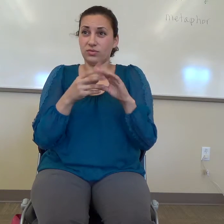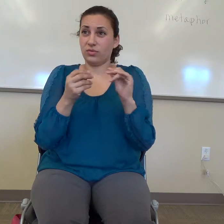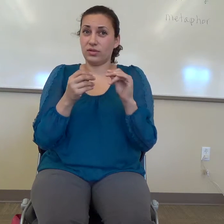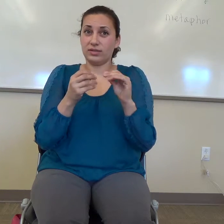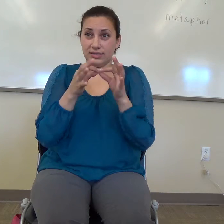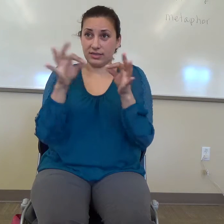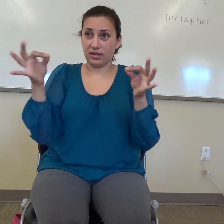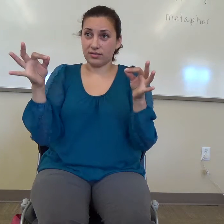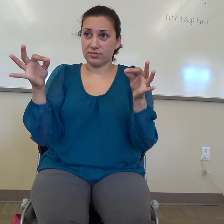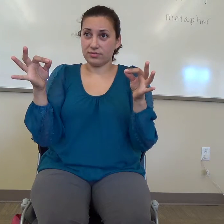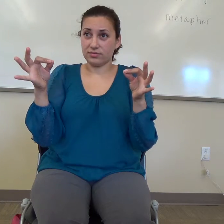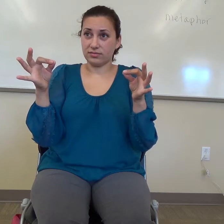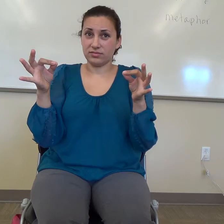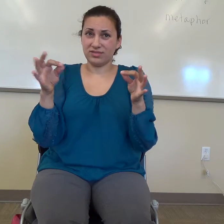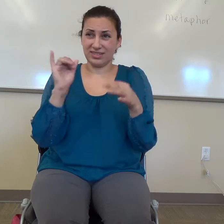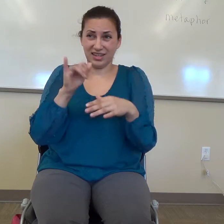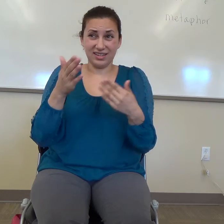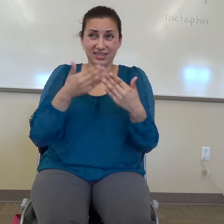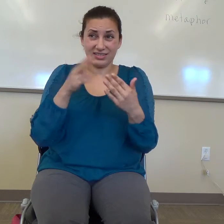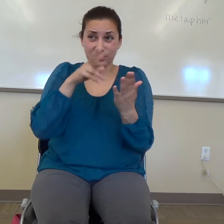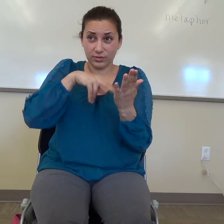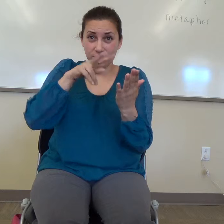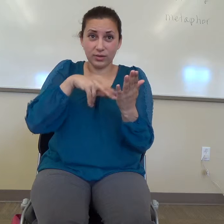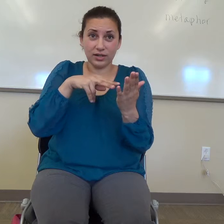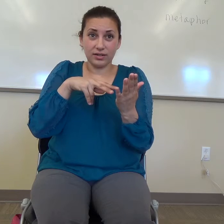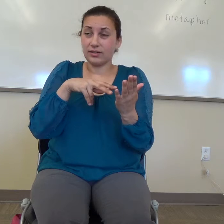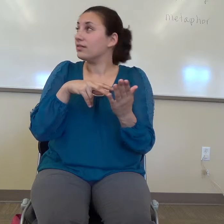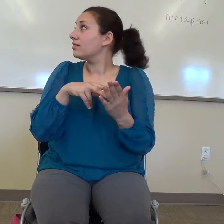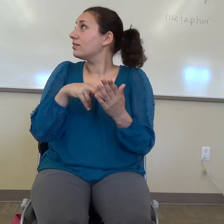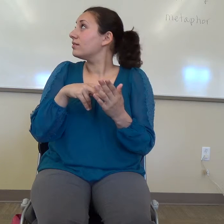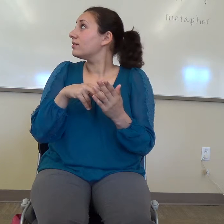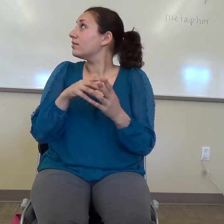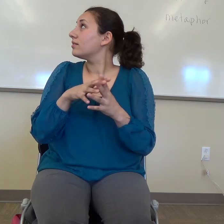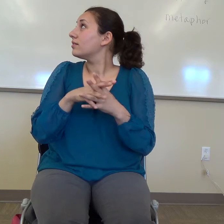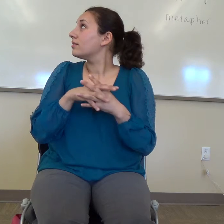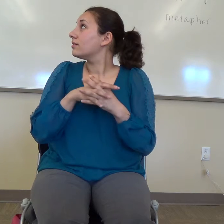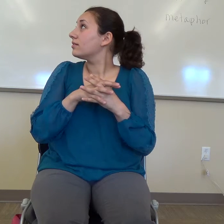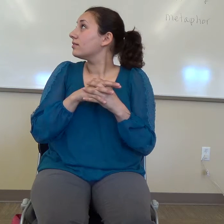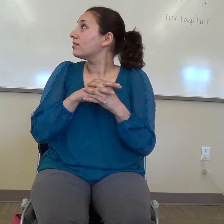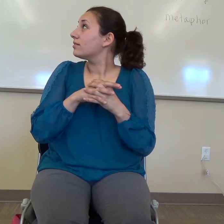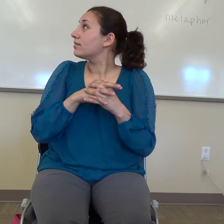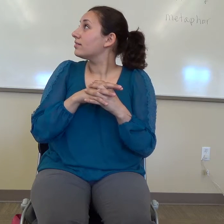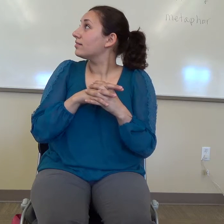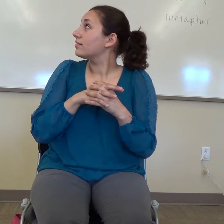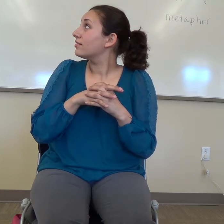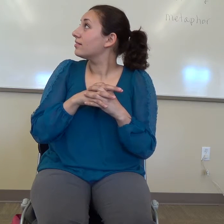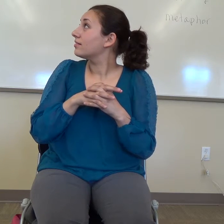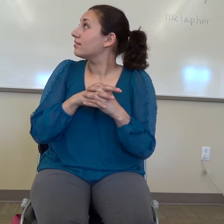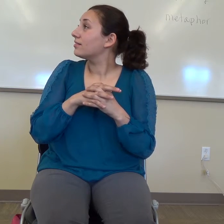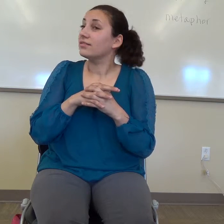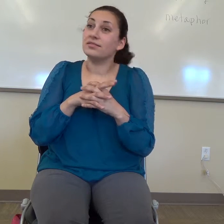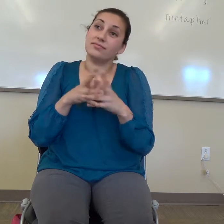Does that make sense in the sentence? Although some smokers are critically